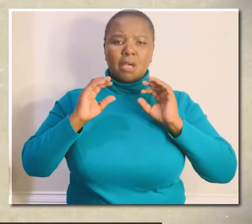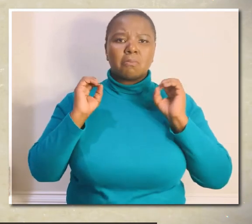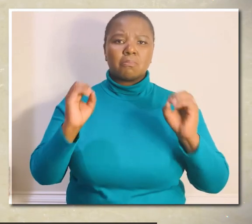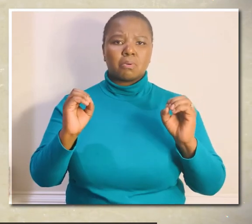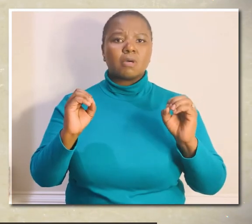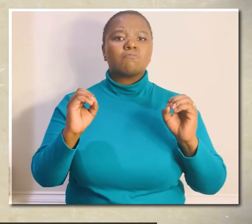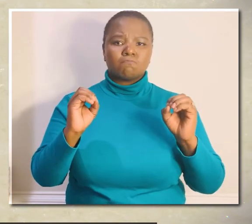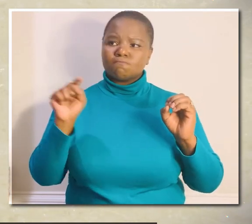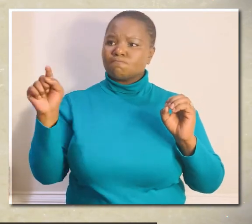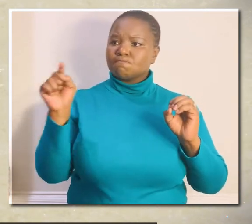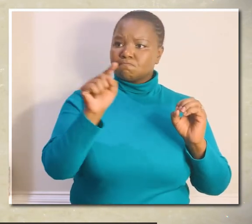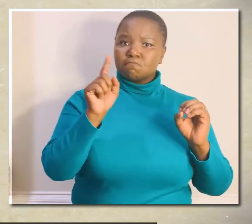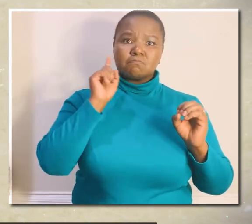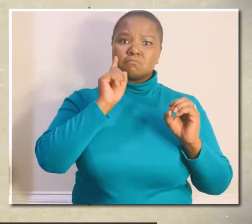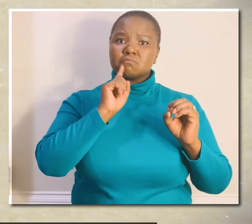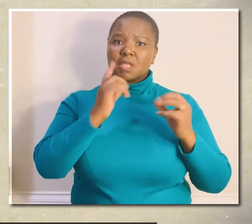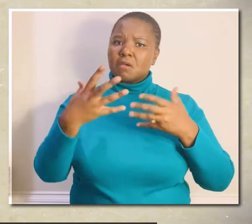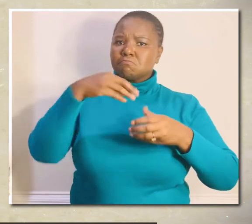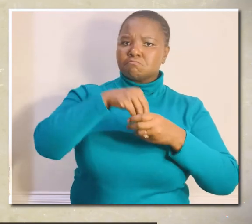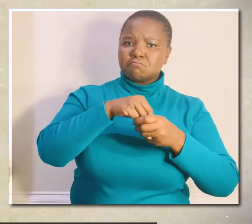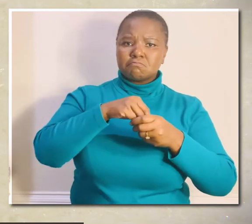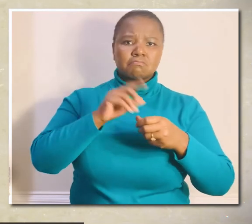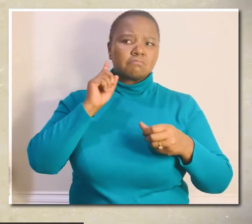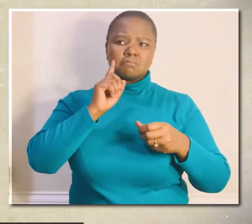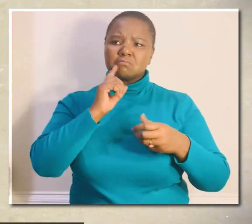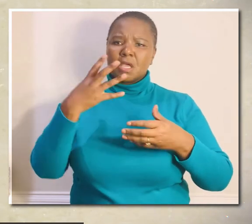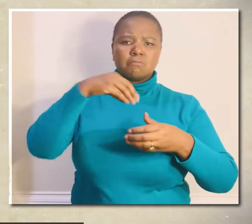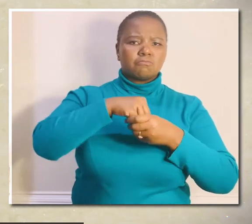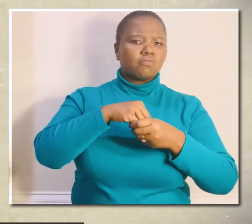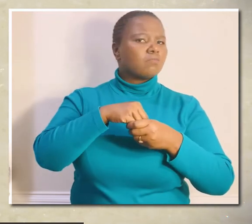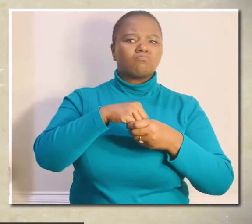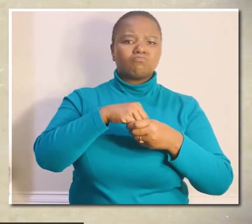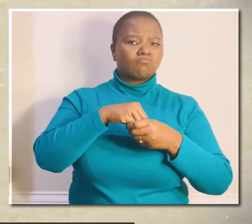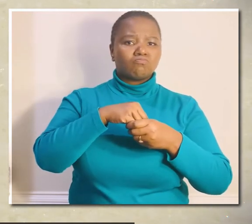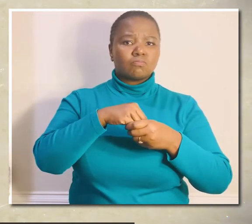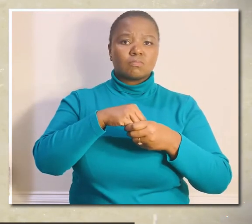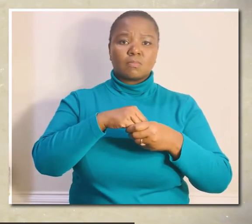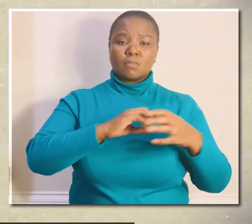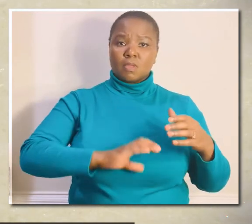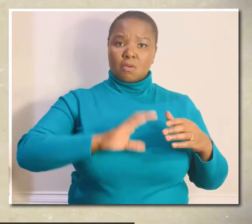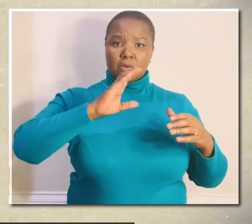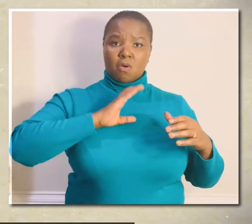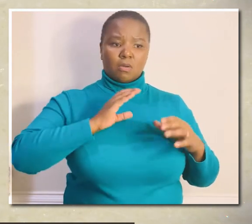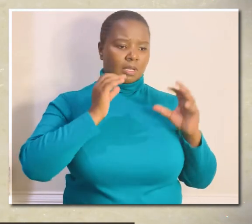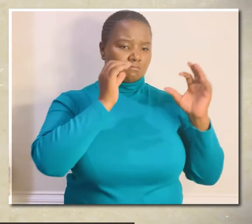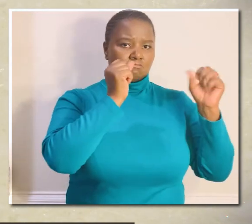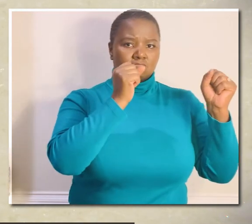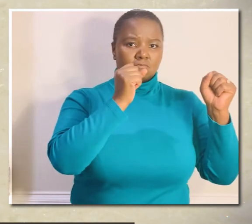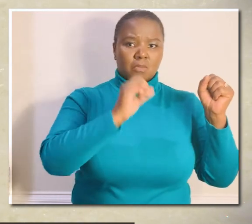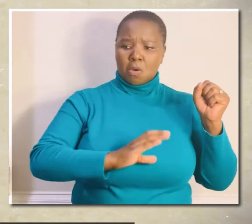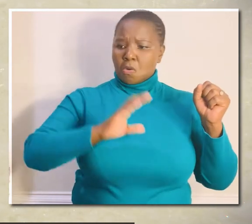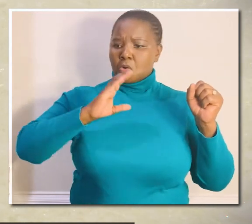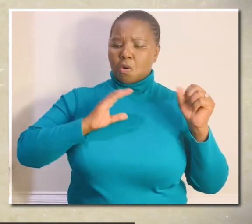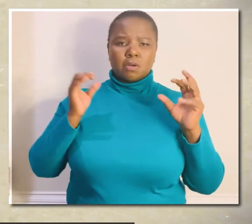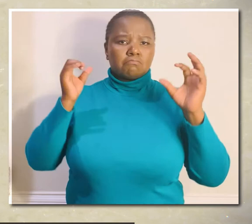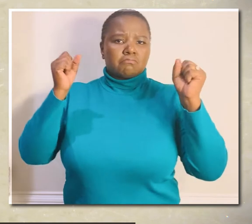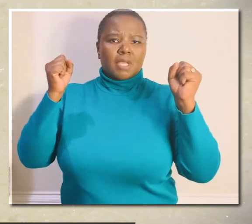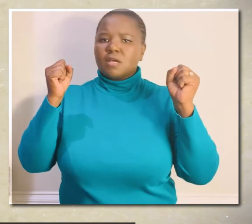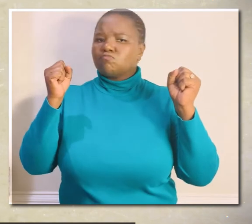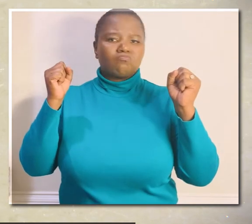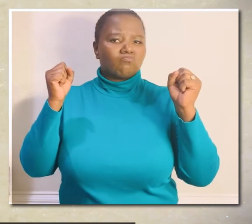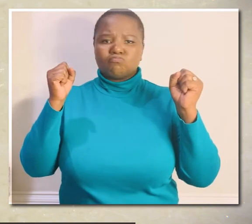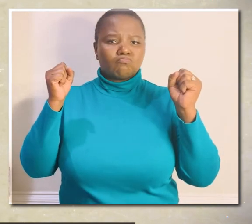the field of deafness, and coders who had nothing to do with deafness, coders who themselves signed, and coders who knew almost no sign at all.